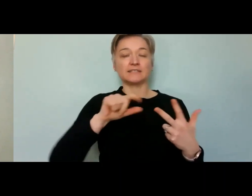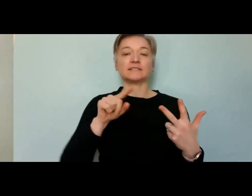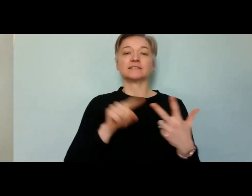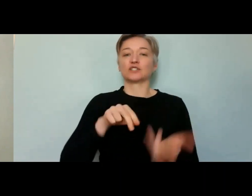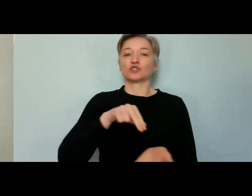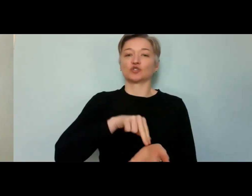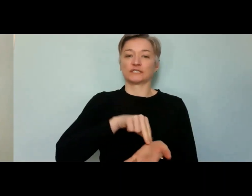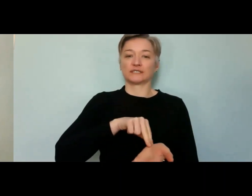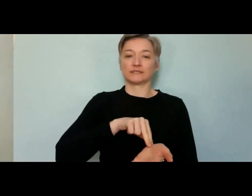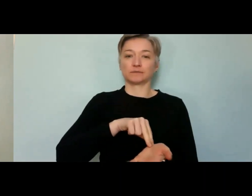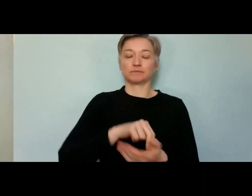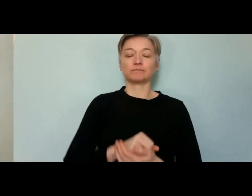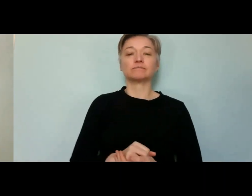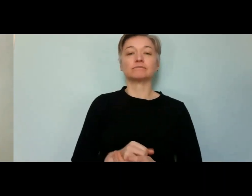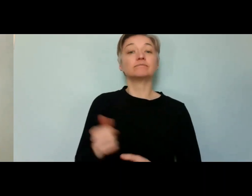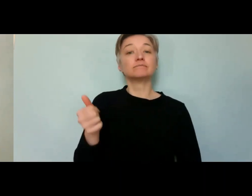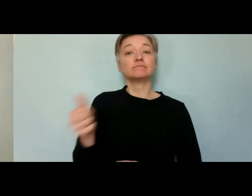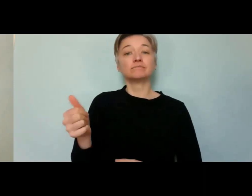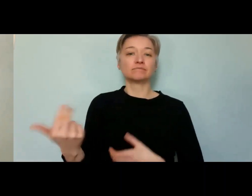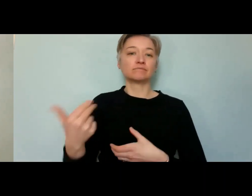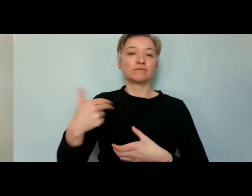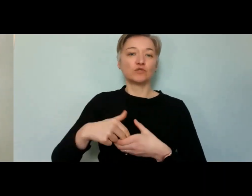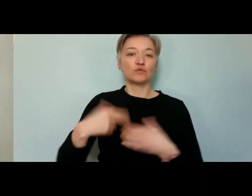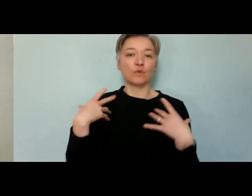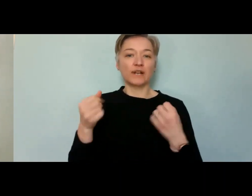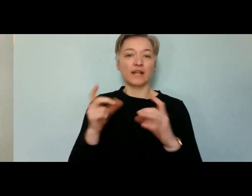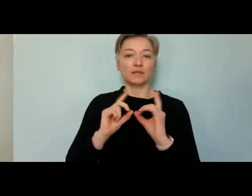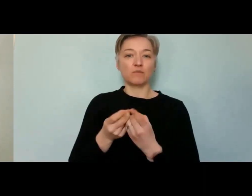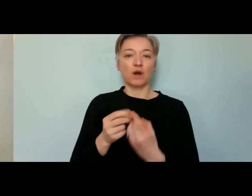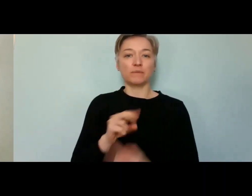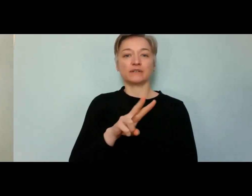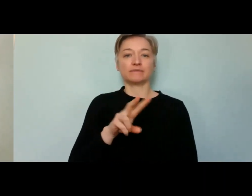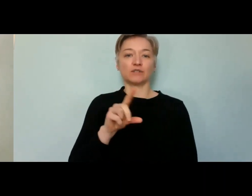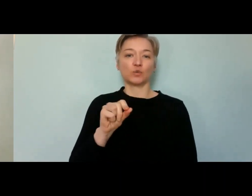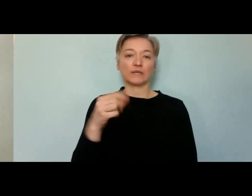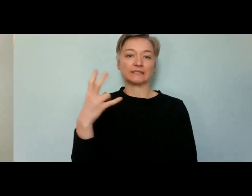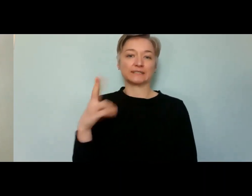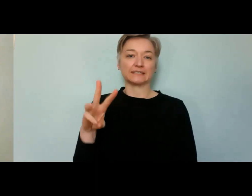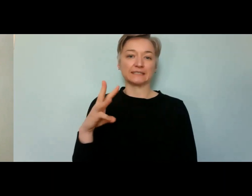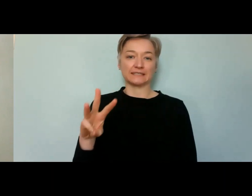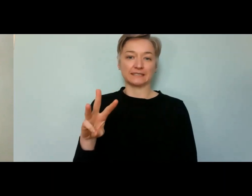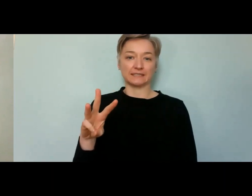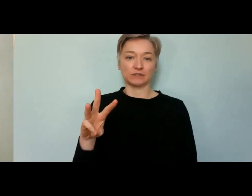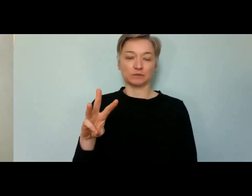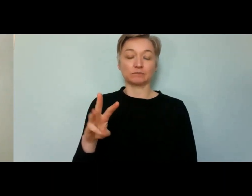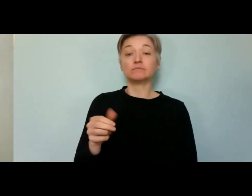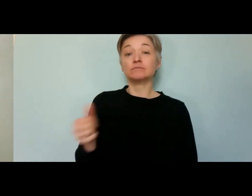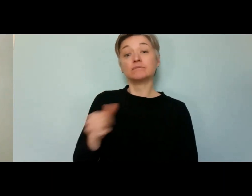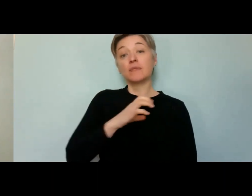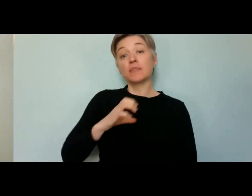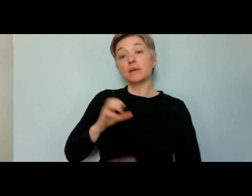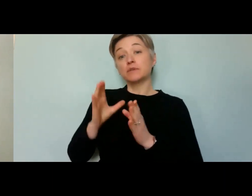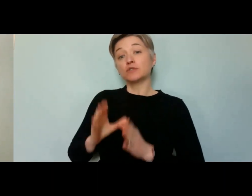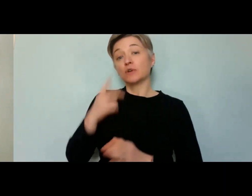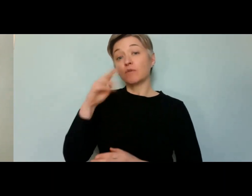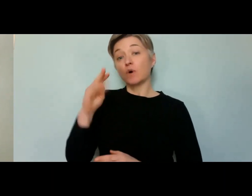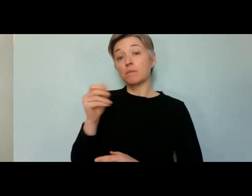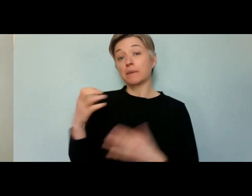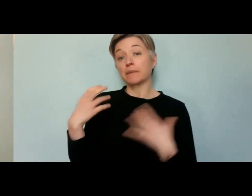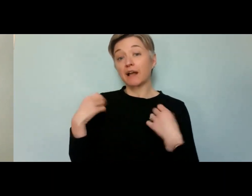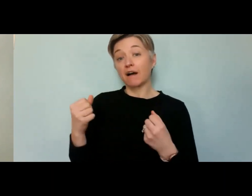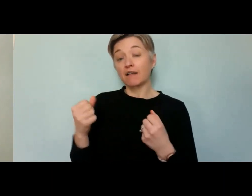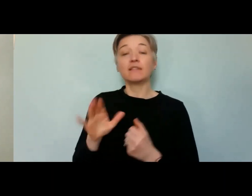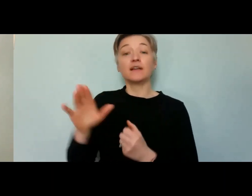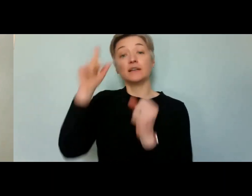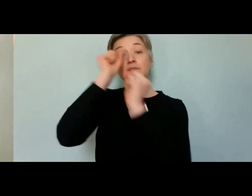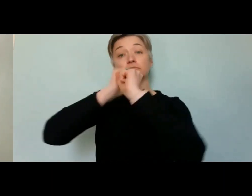Nursing. Dr. Mendoza joined the Health Department in 2016. As Commissioner of Public Health, Dr. Mendoza's vision